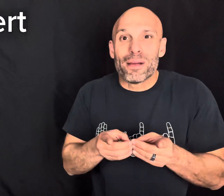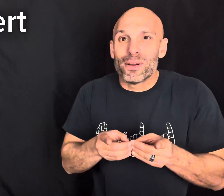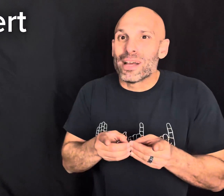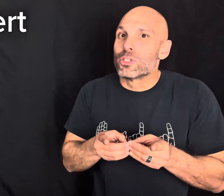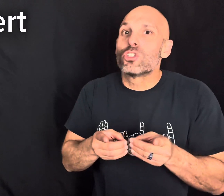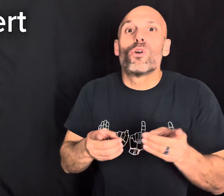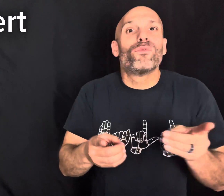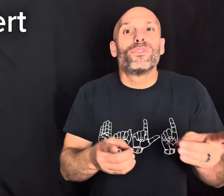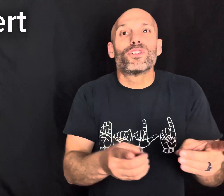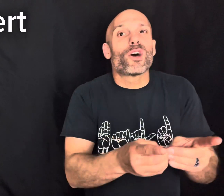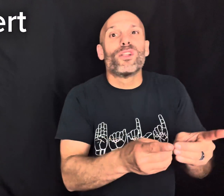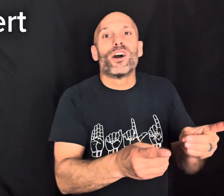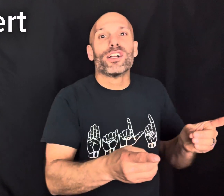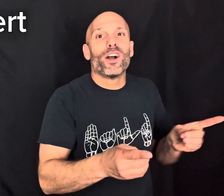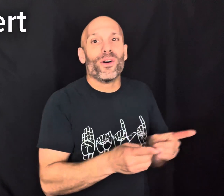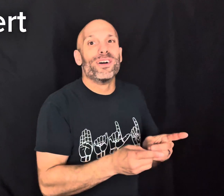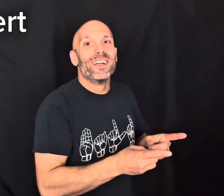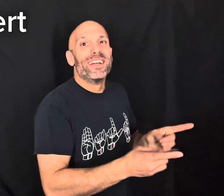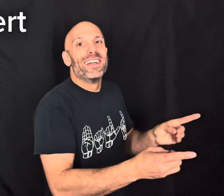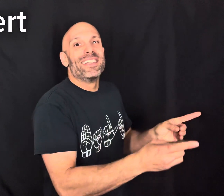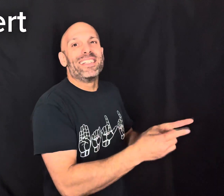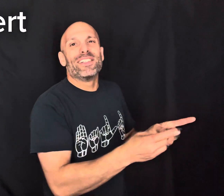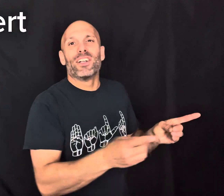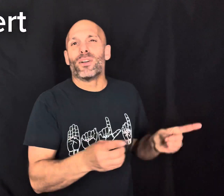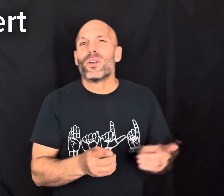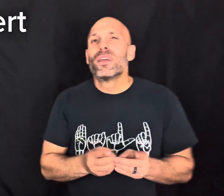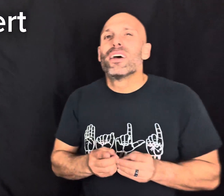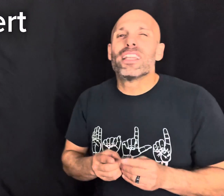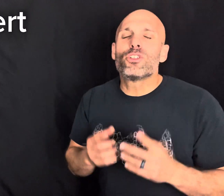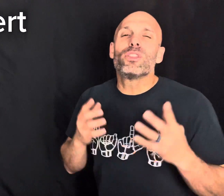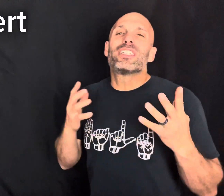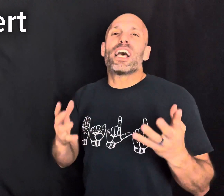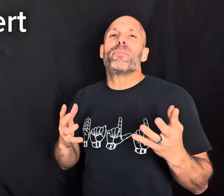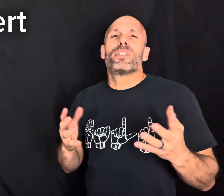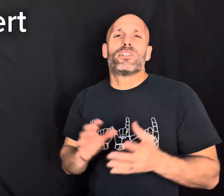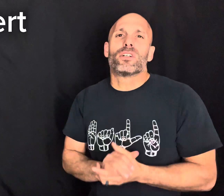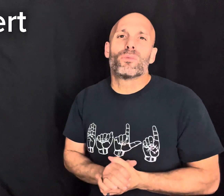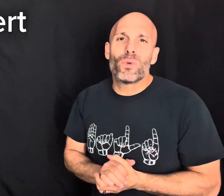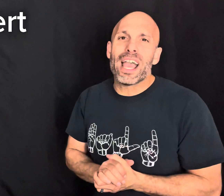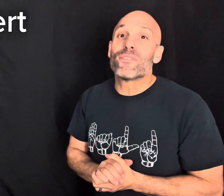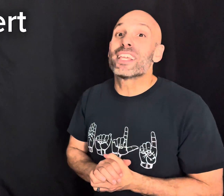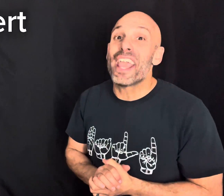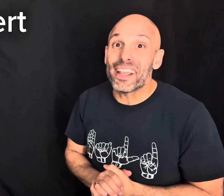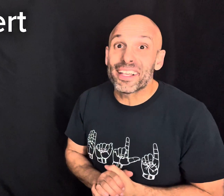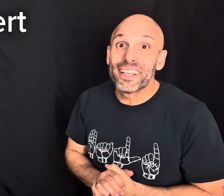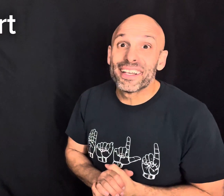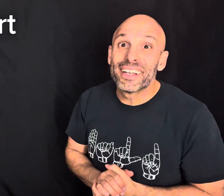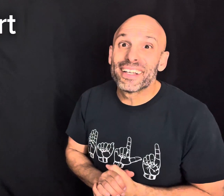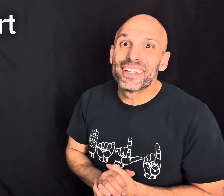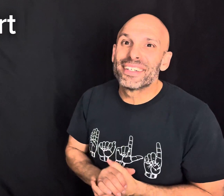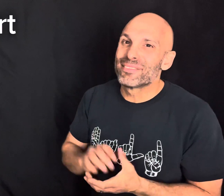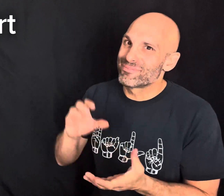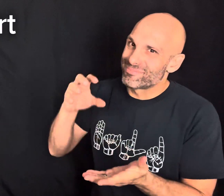That was so long ago. Dessert. Let's do the types of dessert. We have cake,